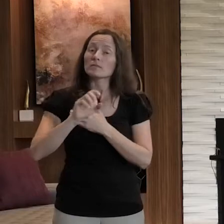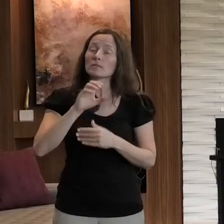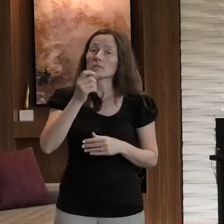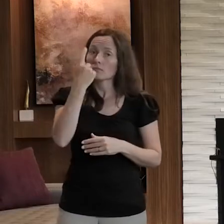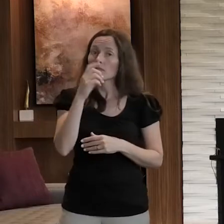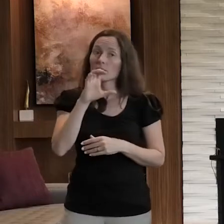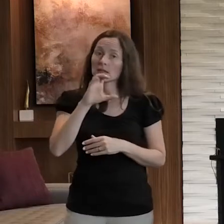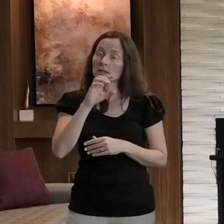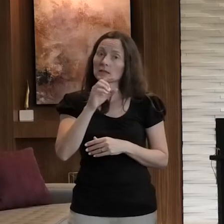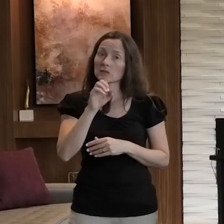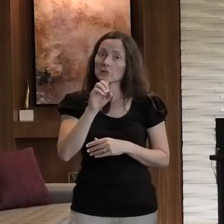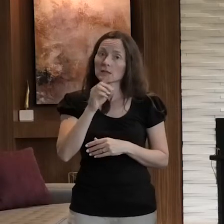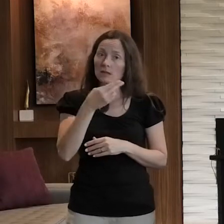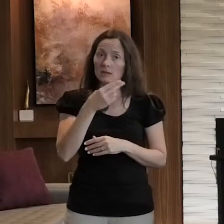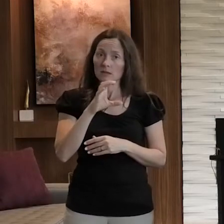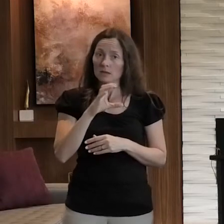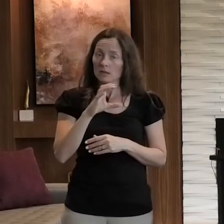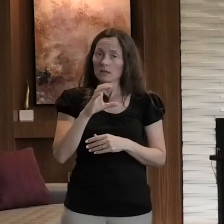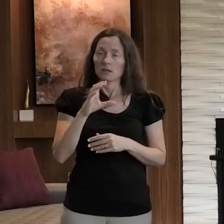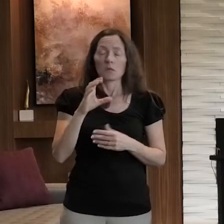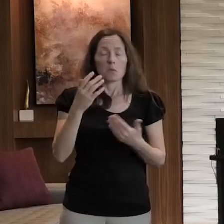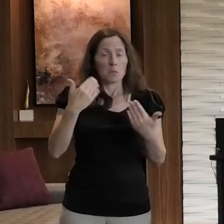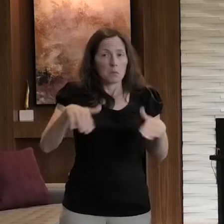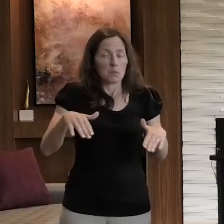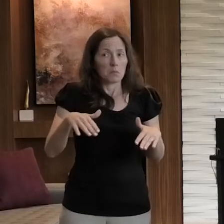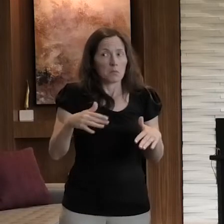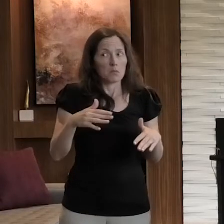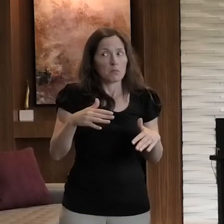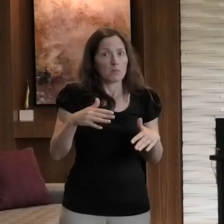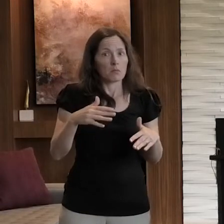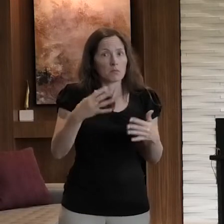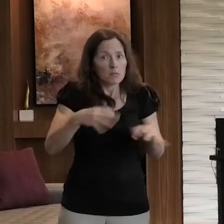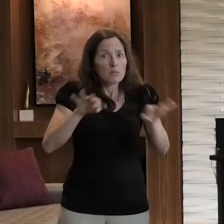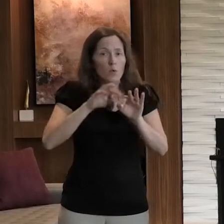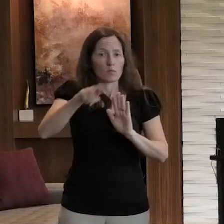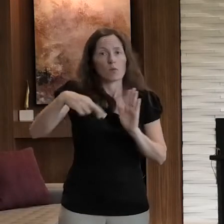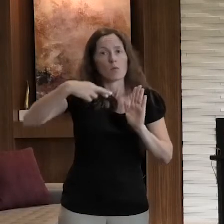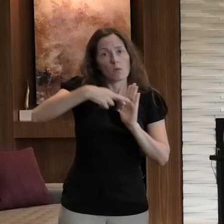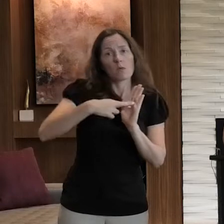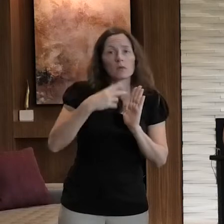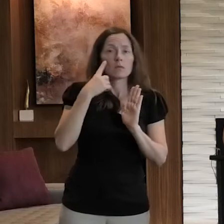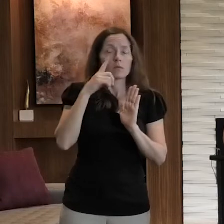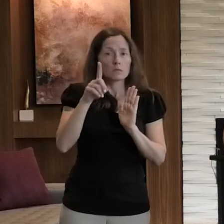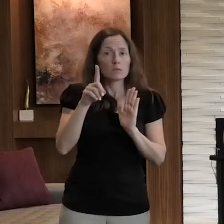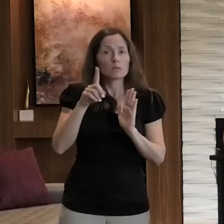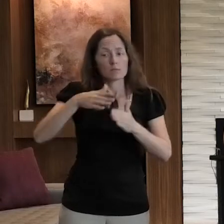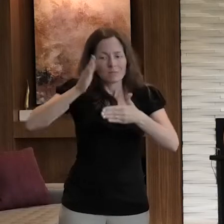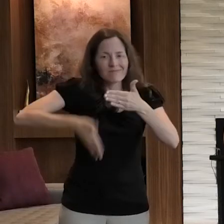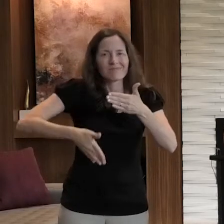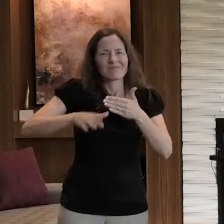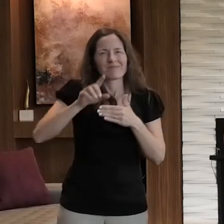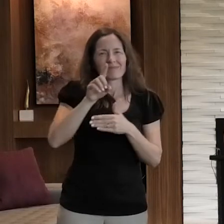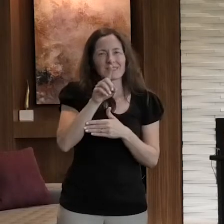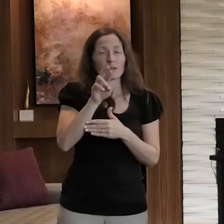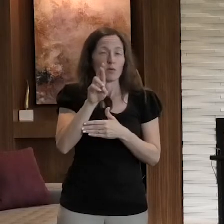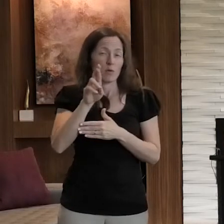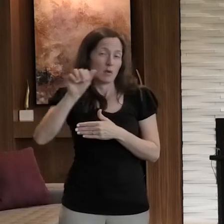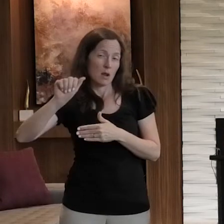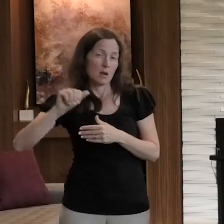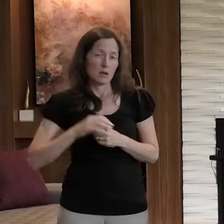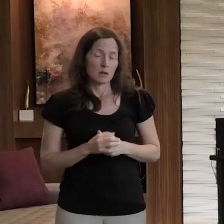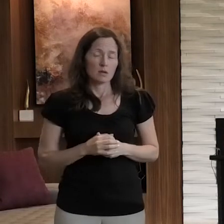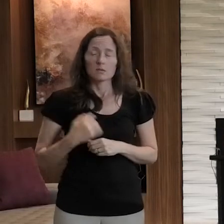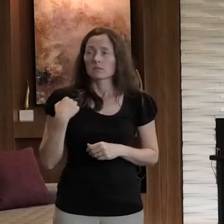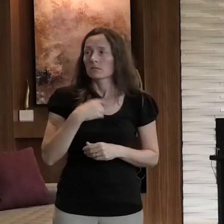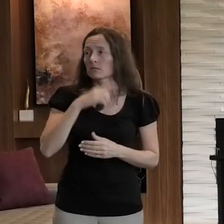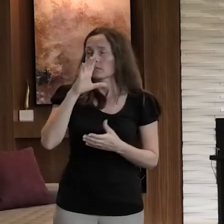role, maybe perhaps an important role, in getting the DRRA done. We believe